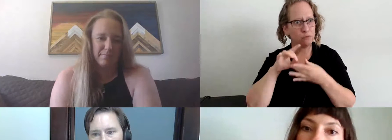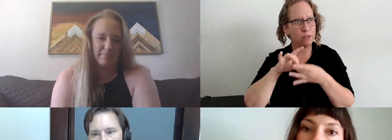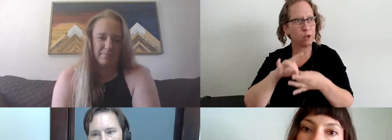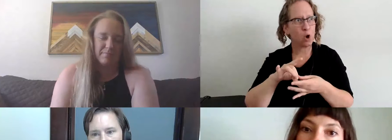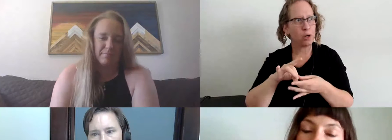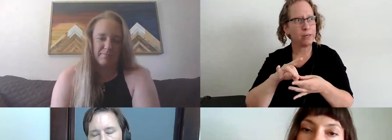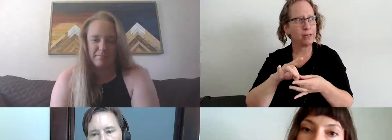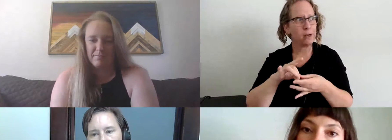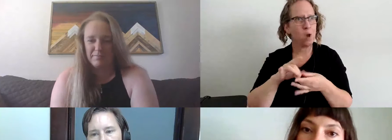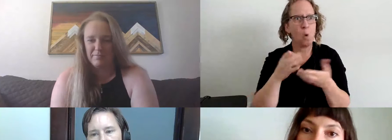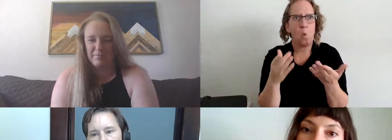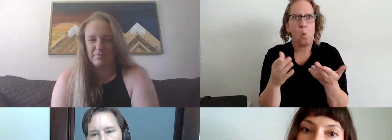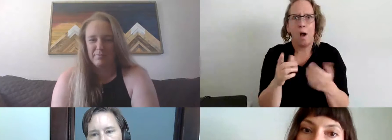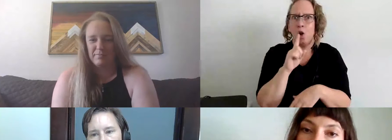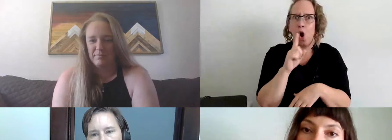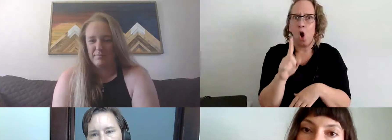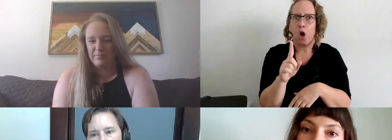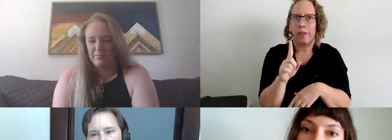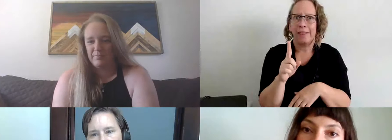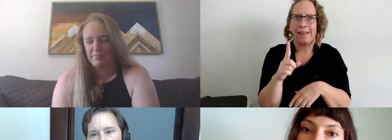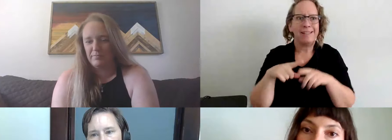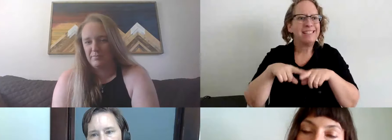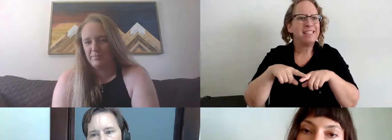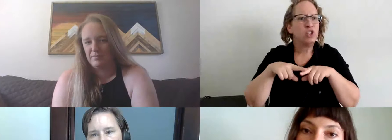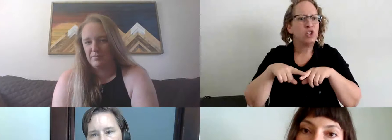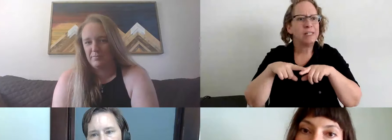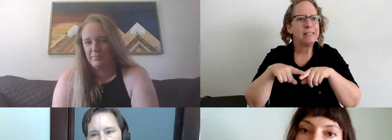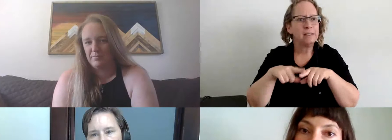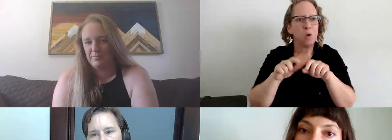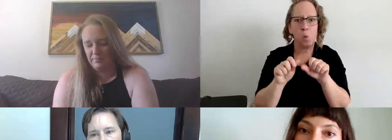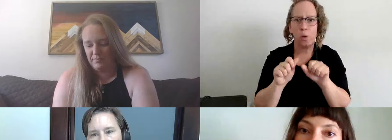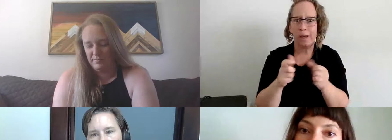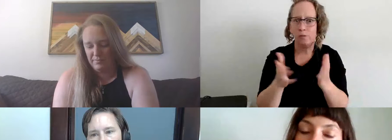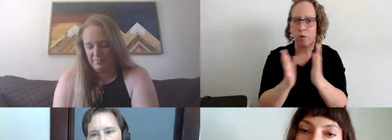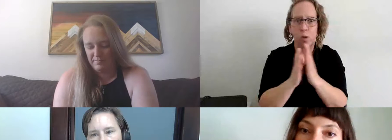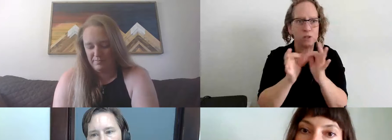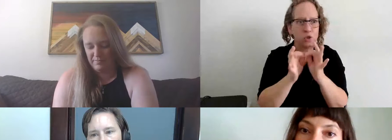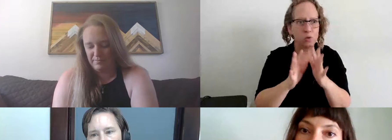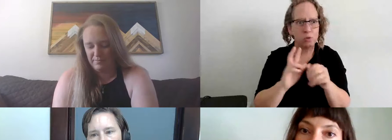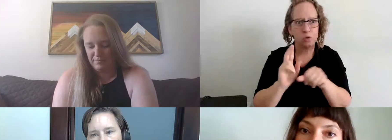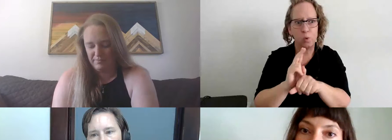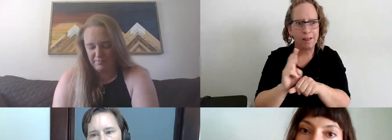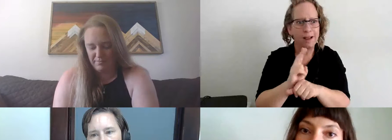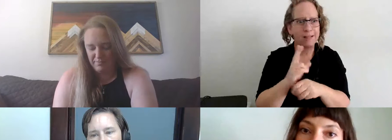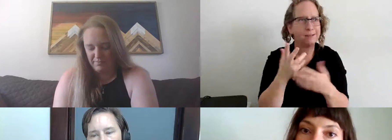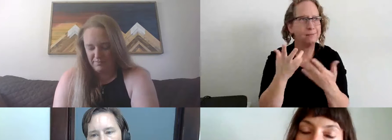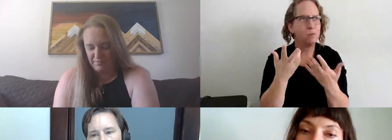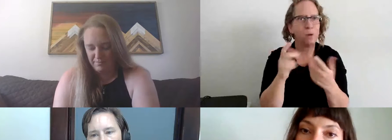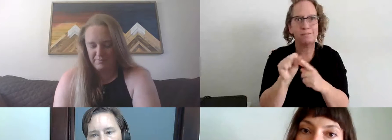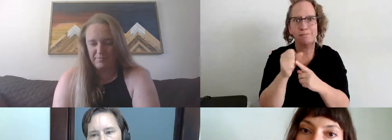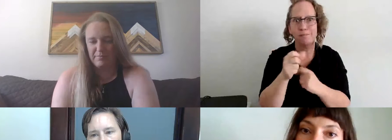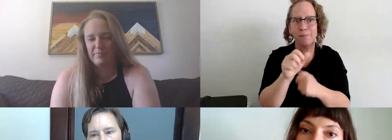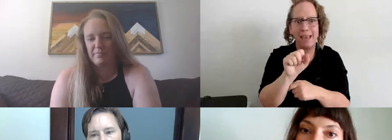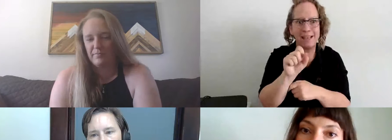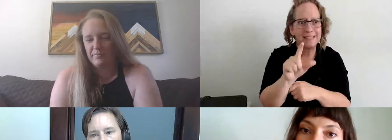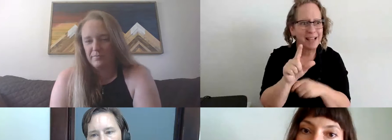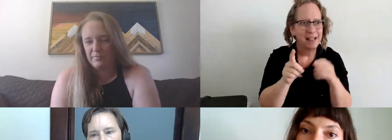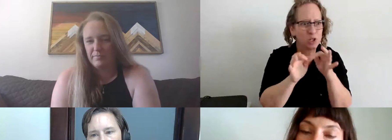regarding what are the conditions that we can request or utilize